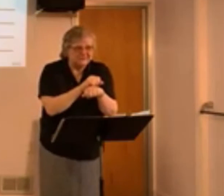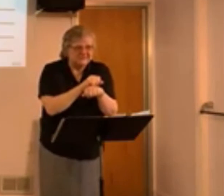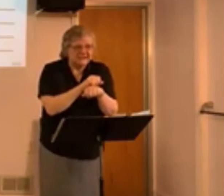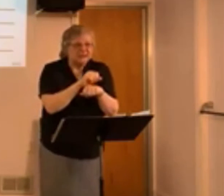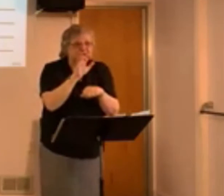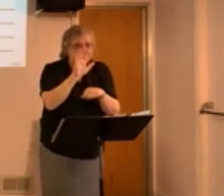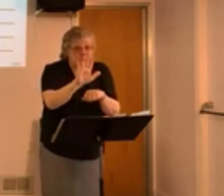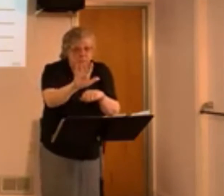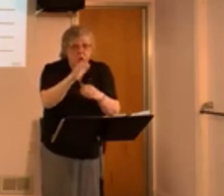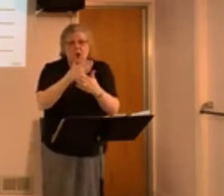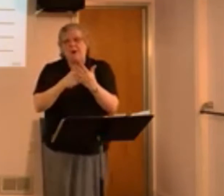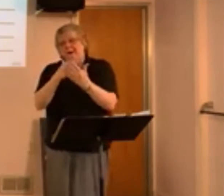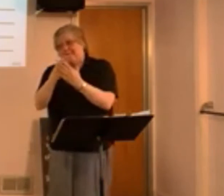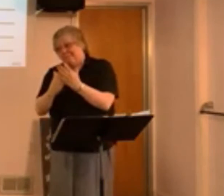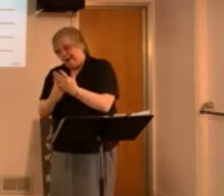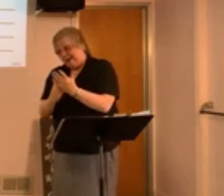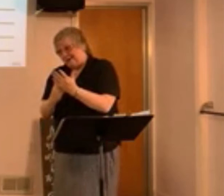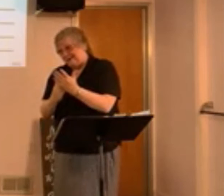do your part,